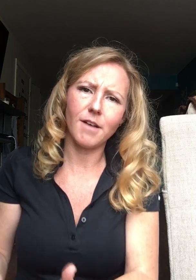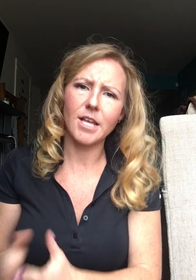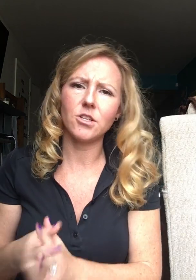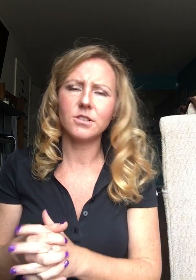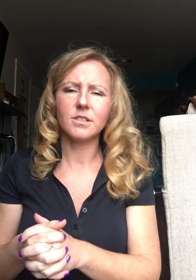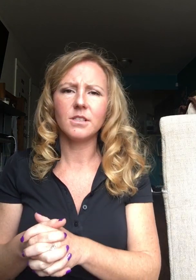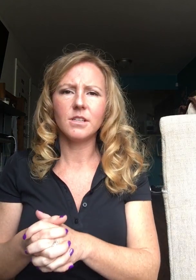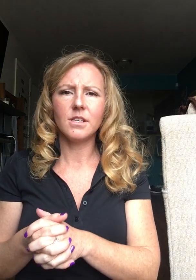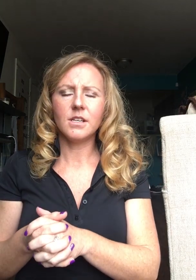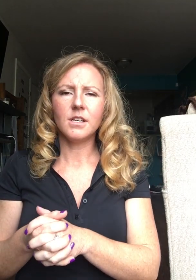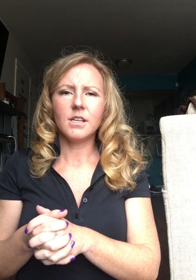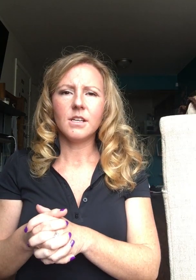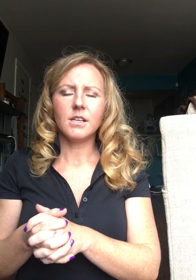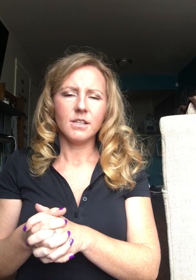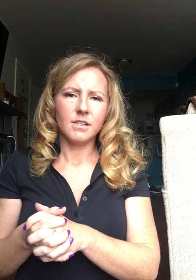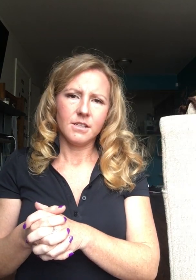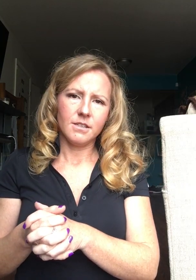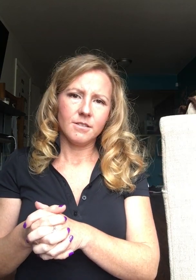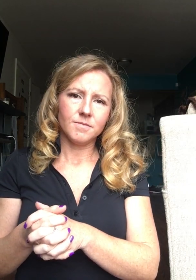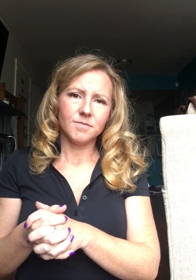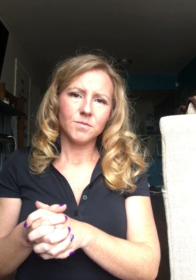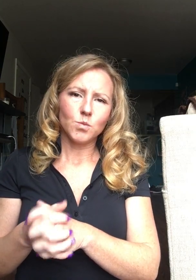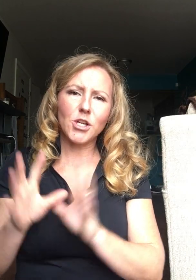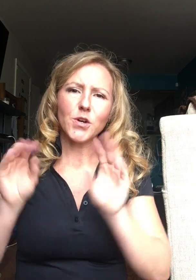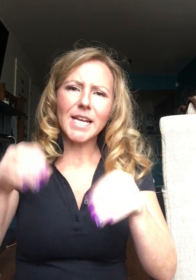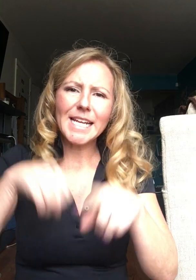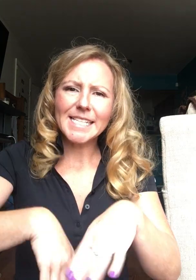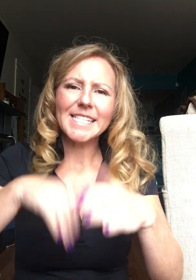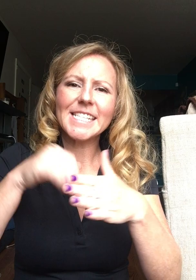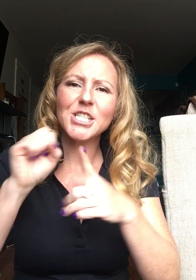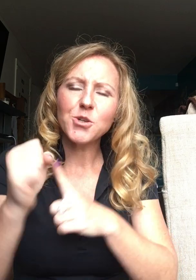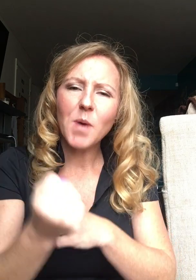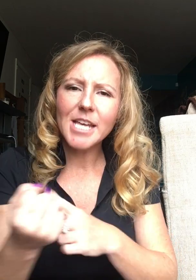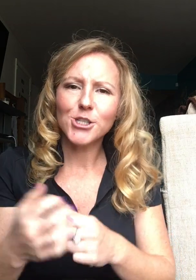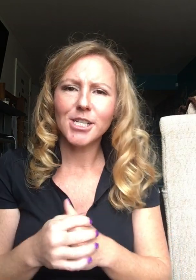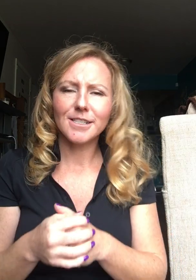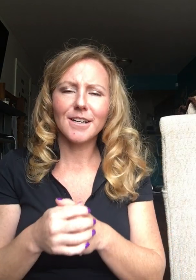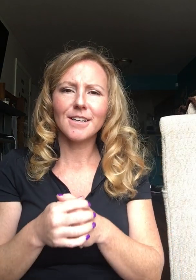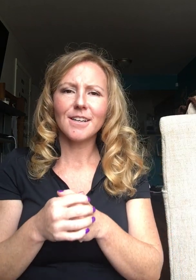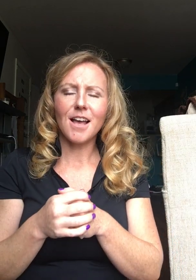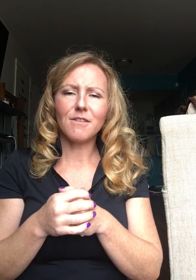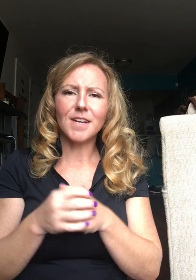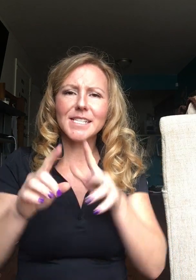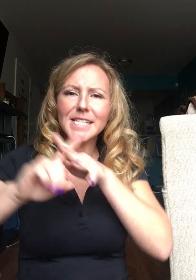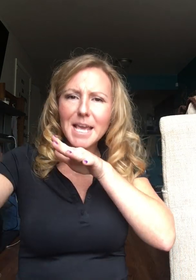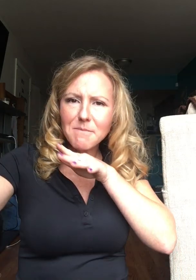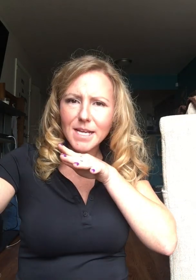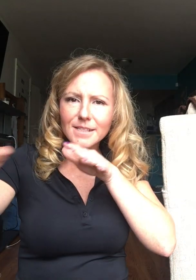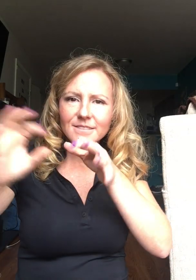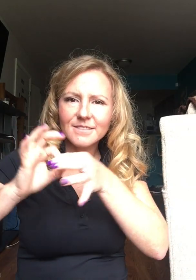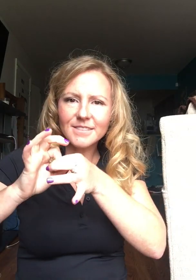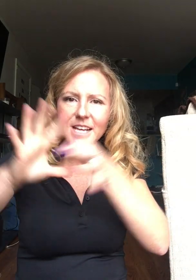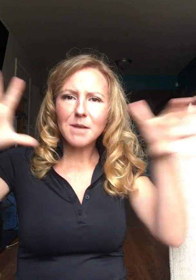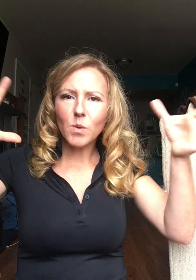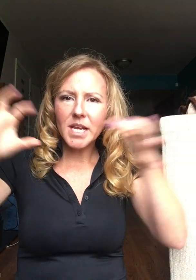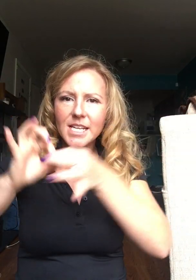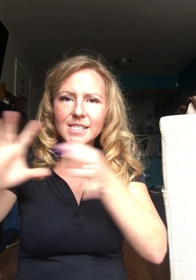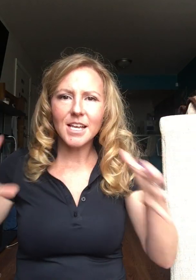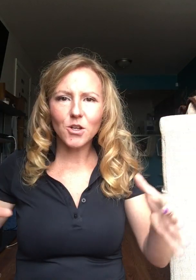pedophile? When you're in a situation of escaping and breaking